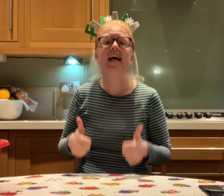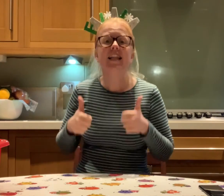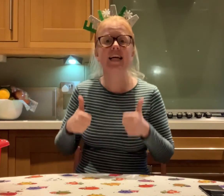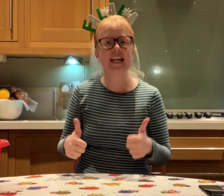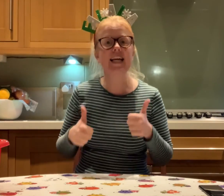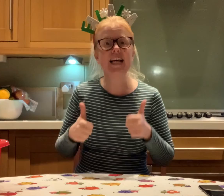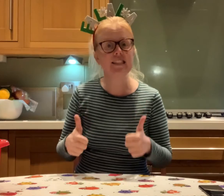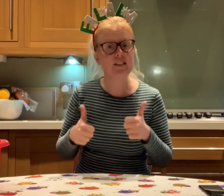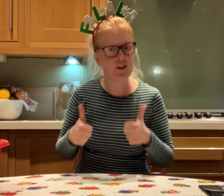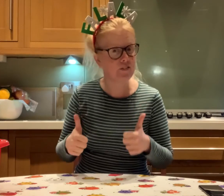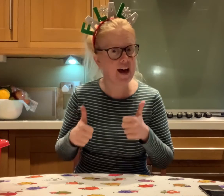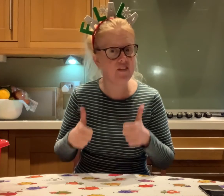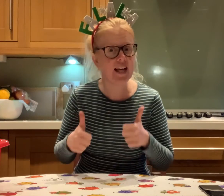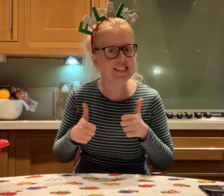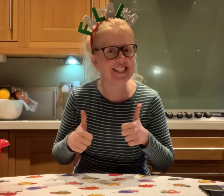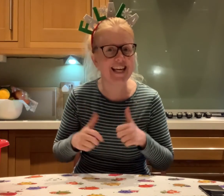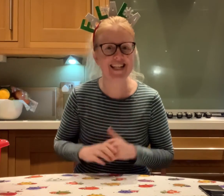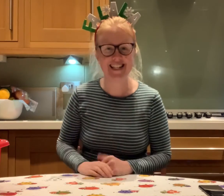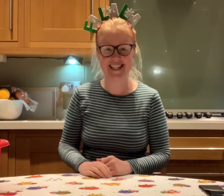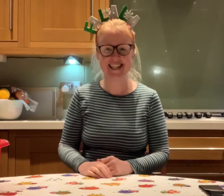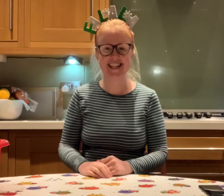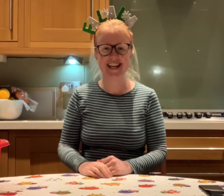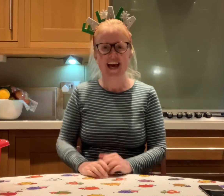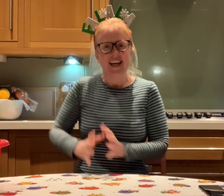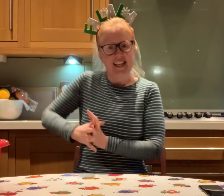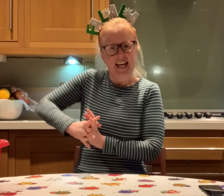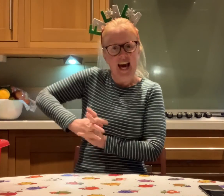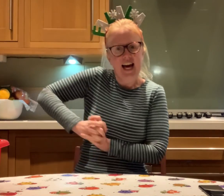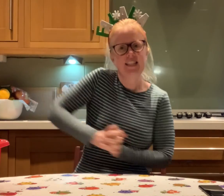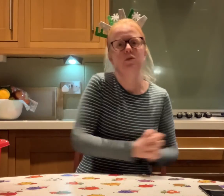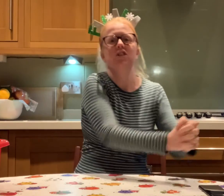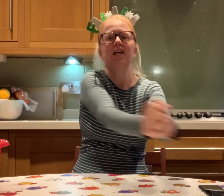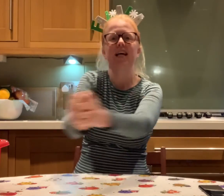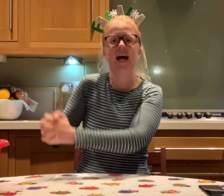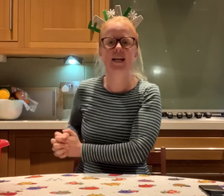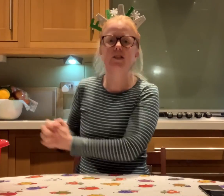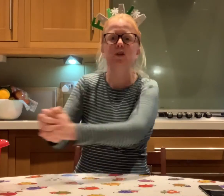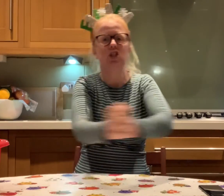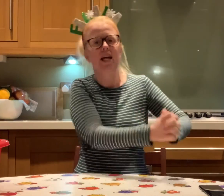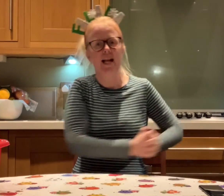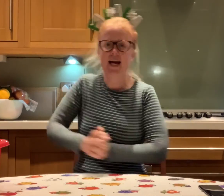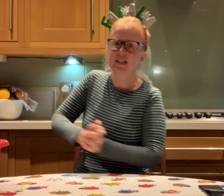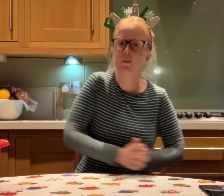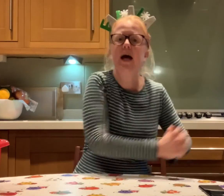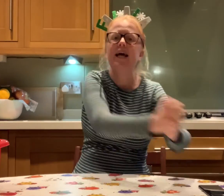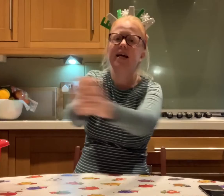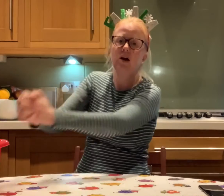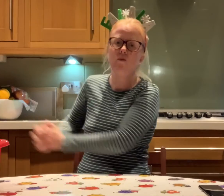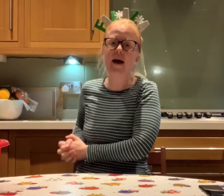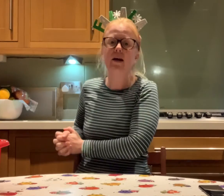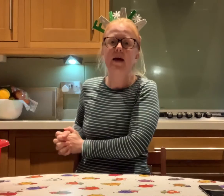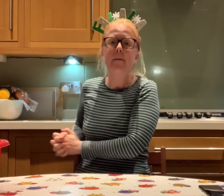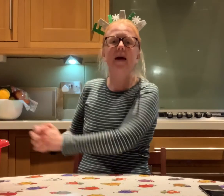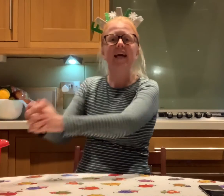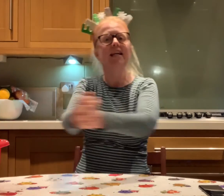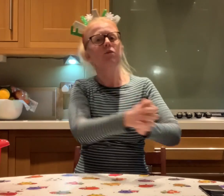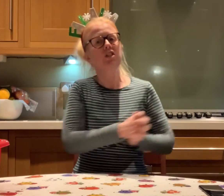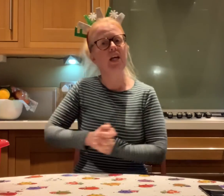The cleanest you've ever seen. You gotta swish it and swash it and swirl it around, making swishing